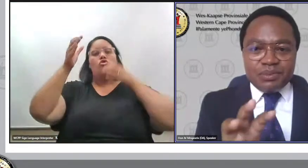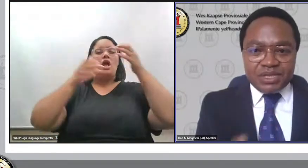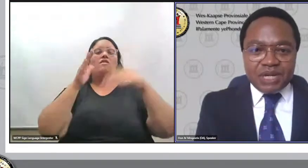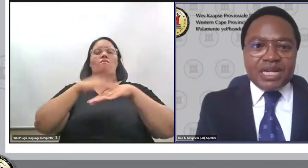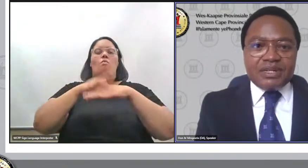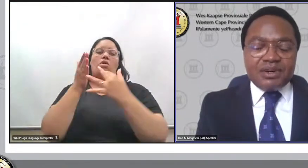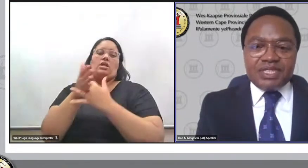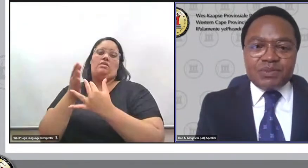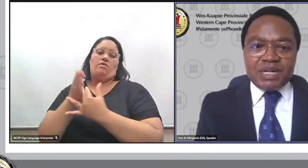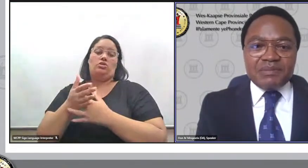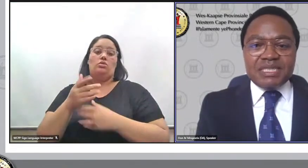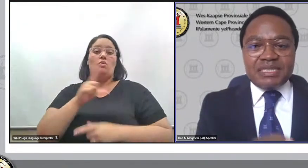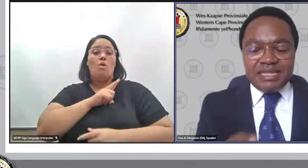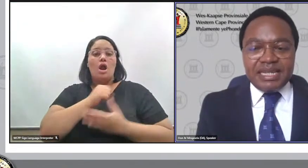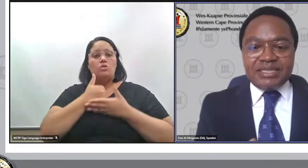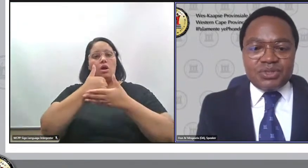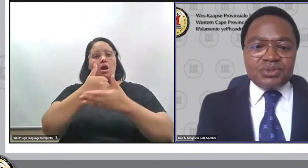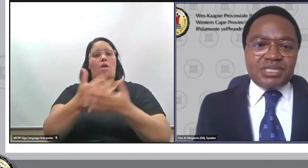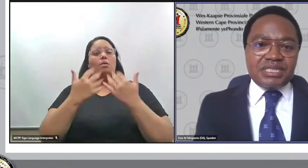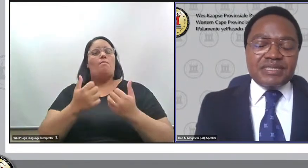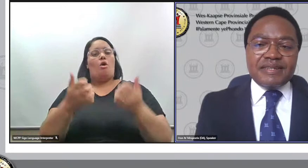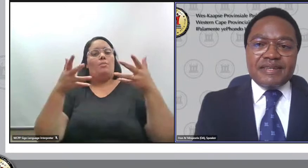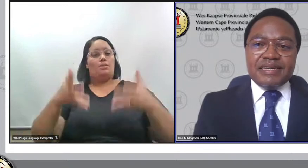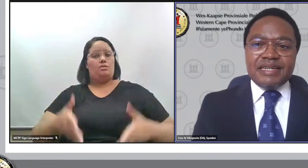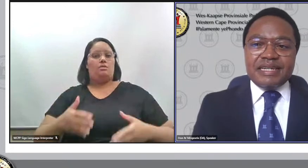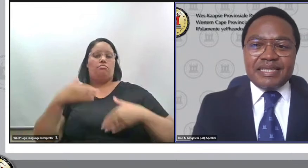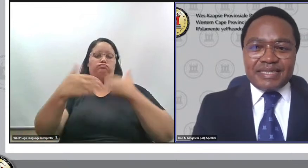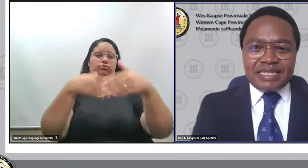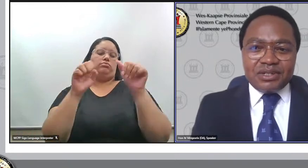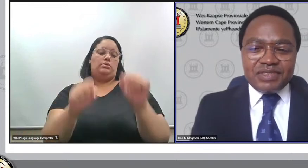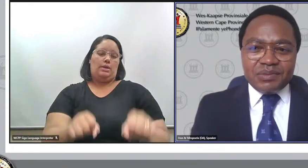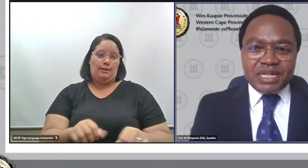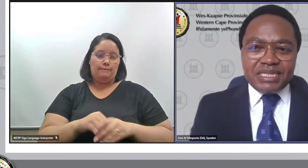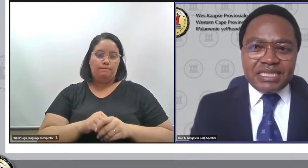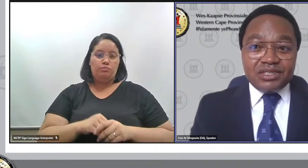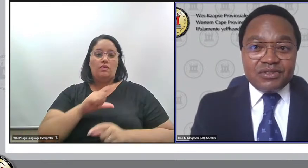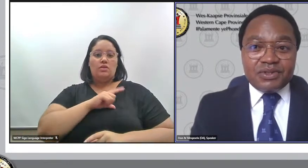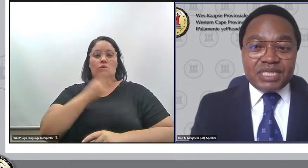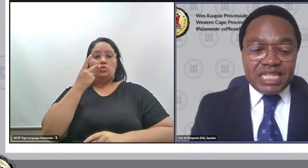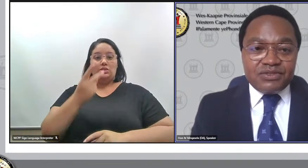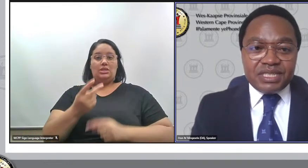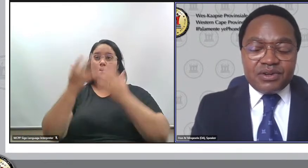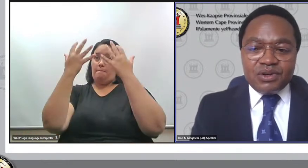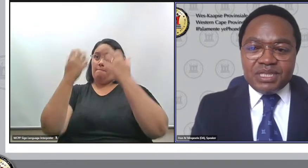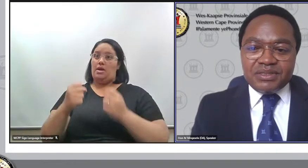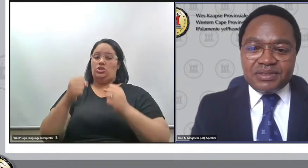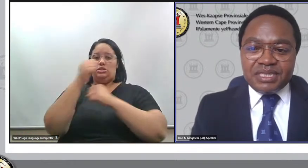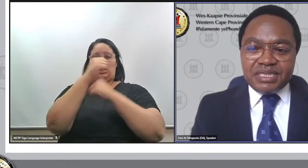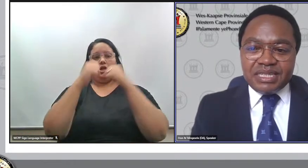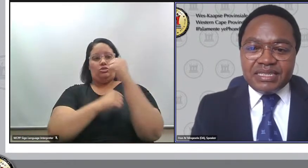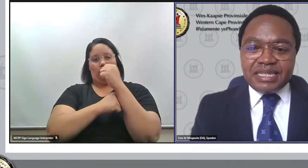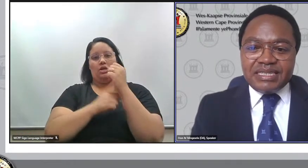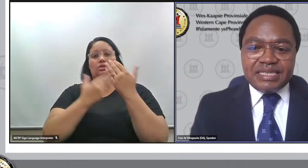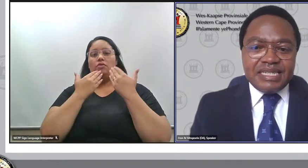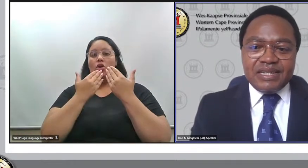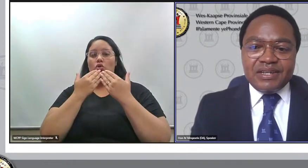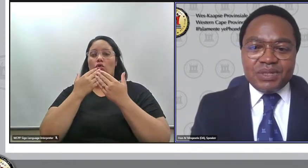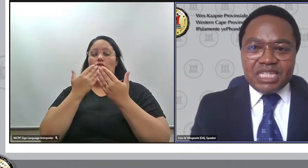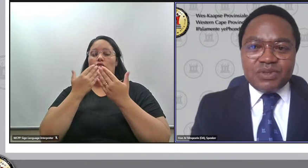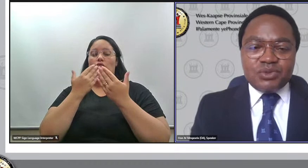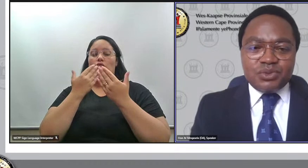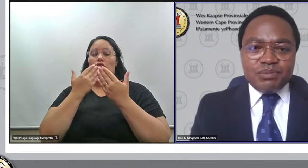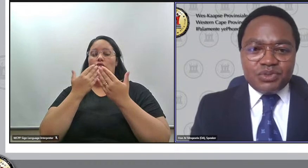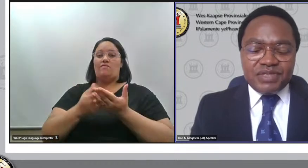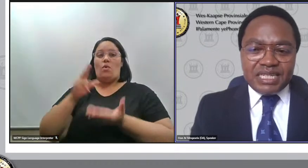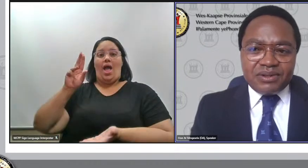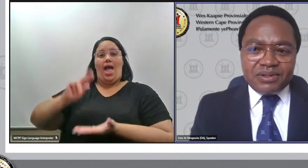to enable the work of this parliament. And hence you see the structure of the budget. And of course, thanks for the comment on the Hansard. We